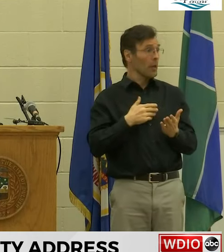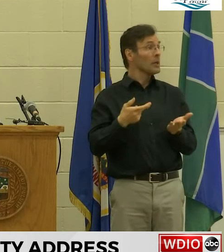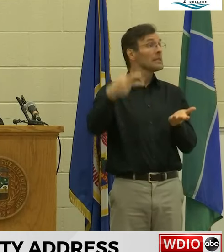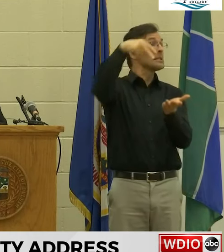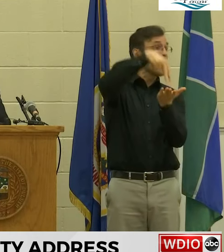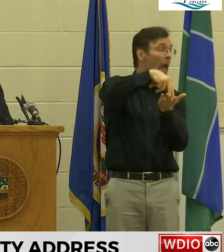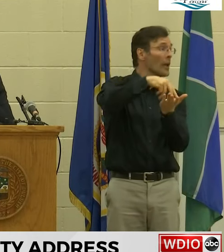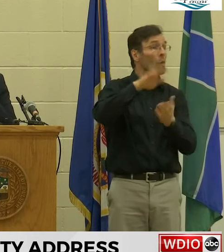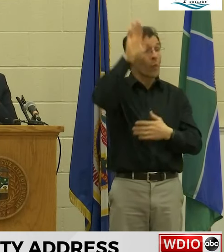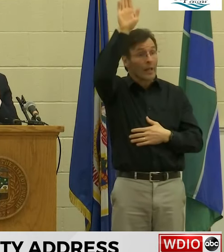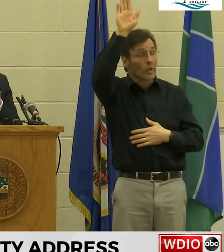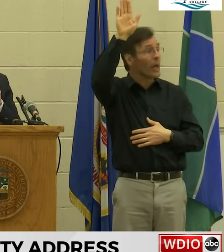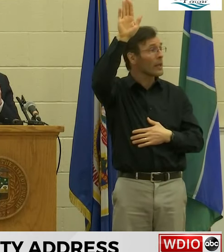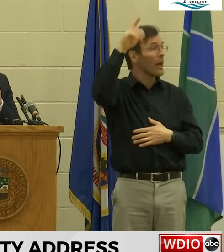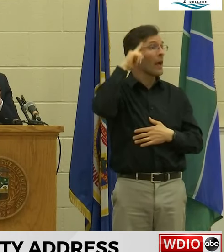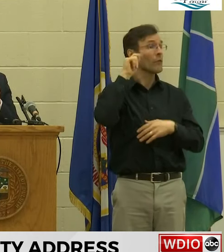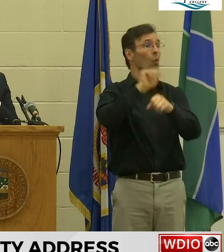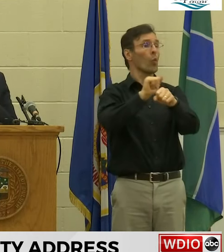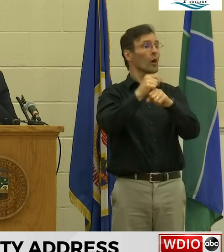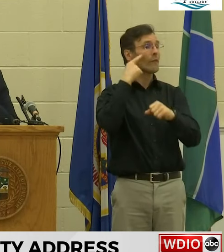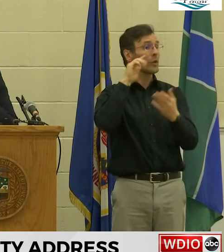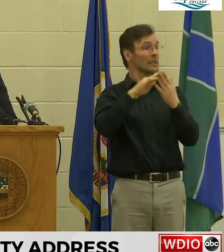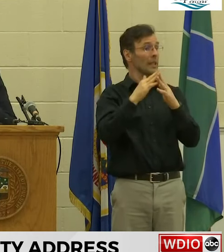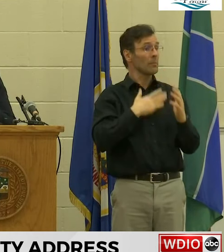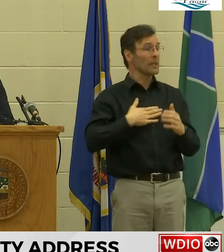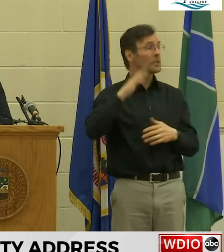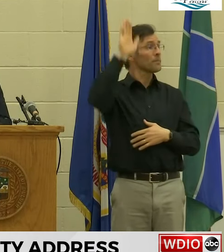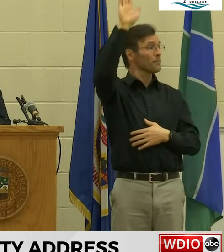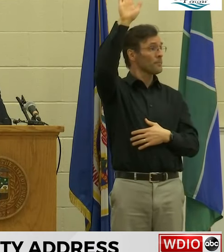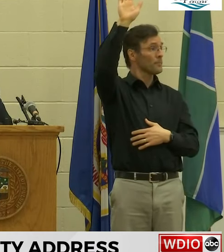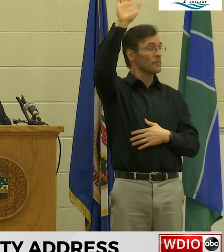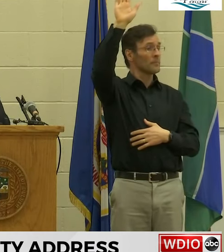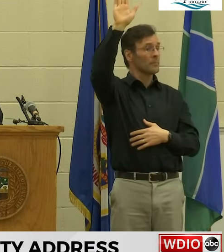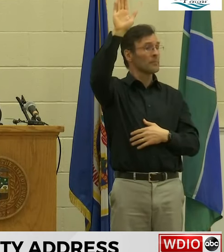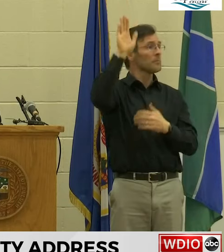either stand up or raise your hands if you're already standing?